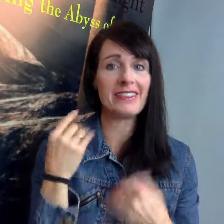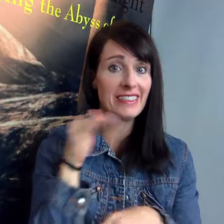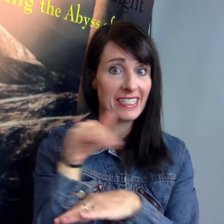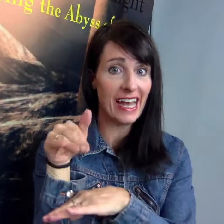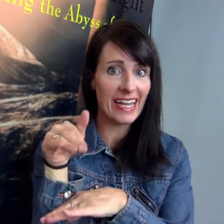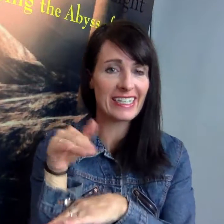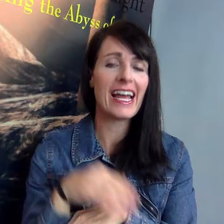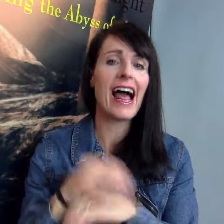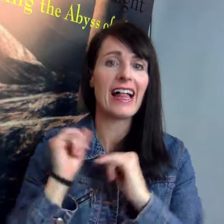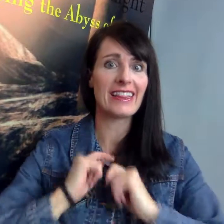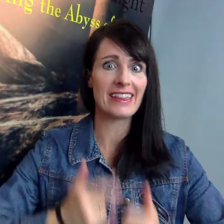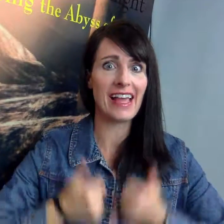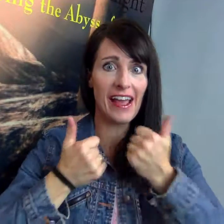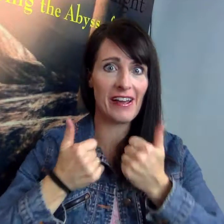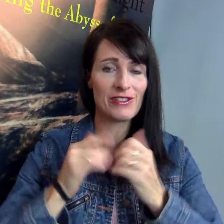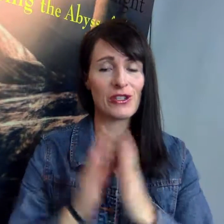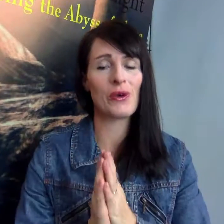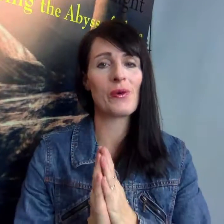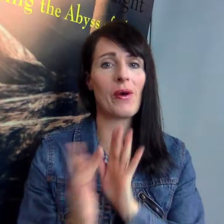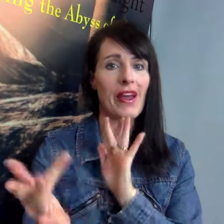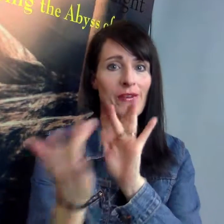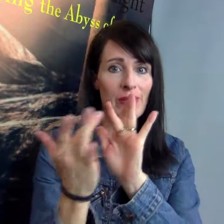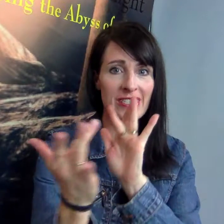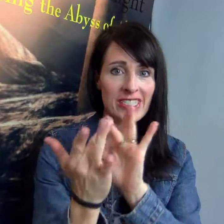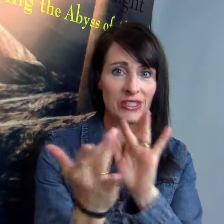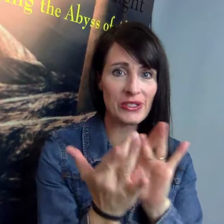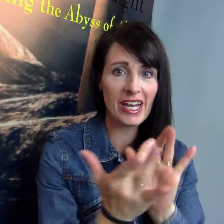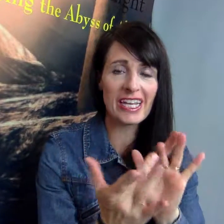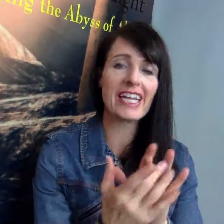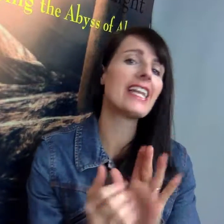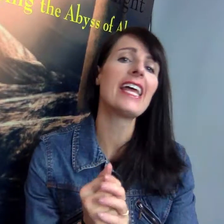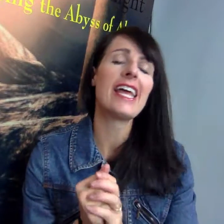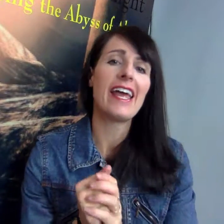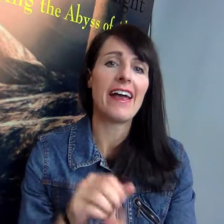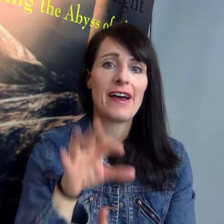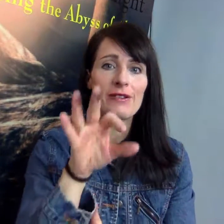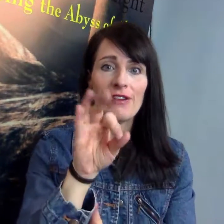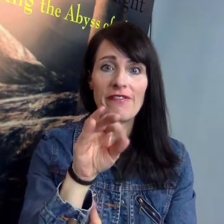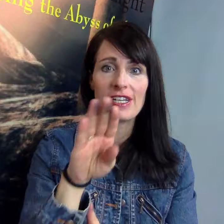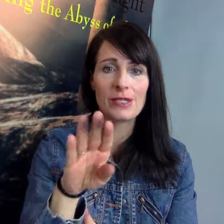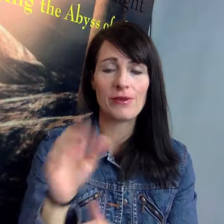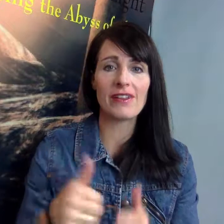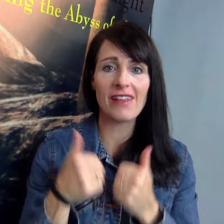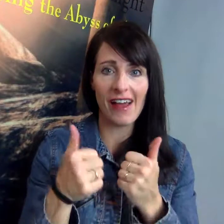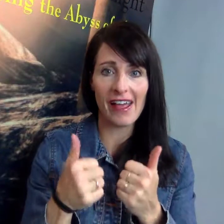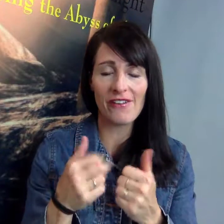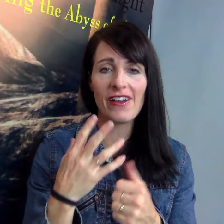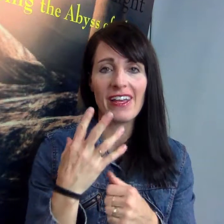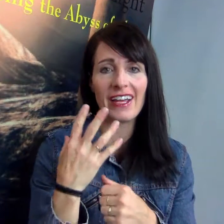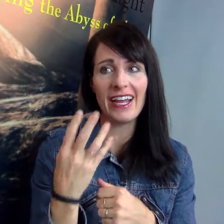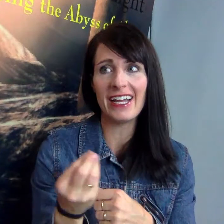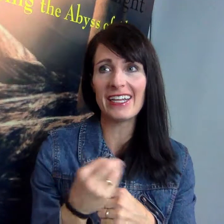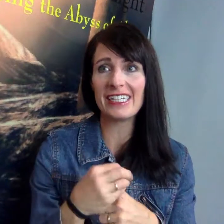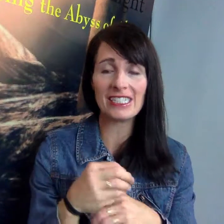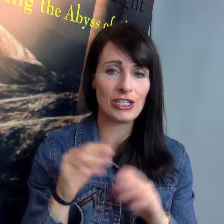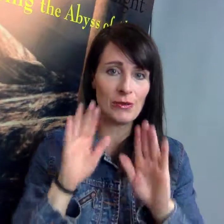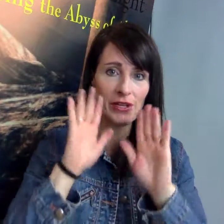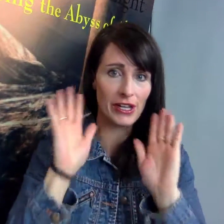tonight live so we want everyone to tune on in and to Facebook live and it's going to be